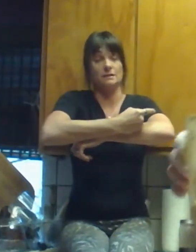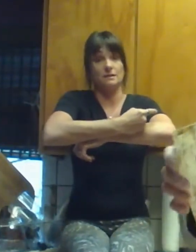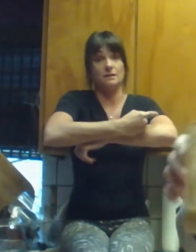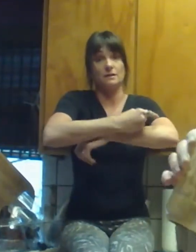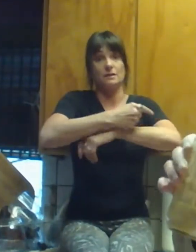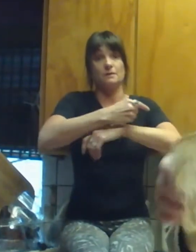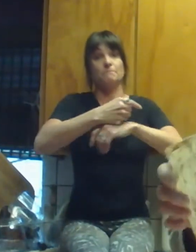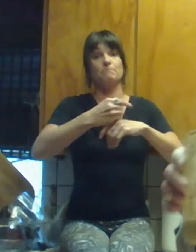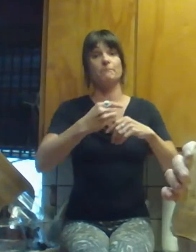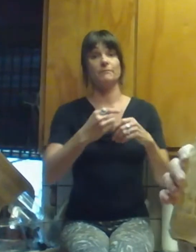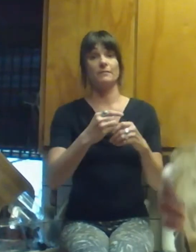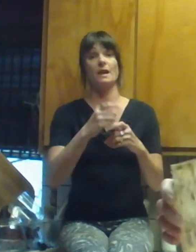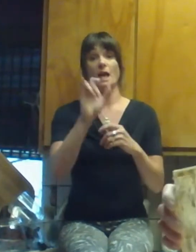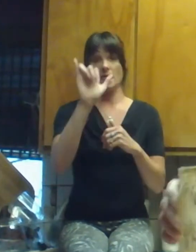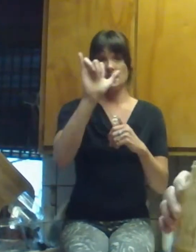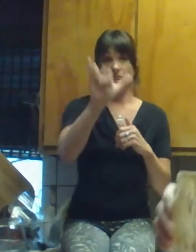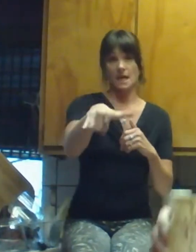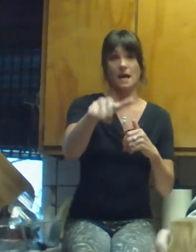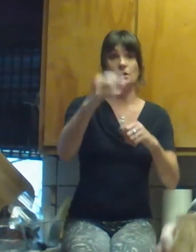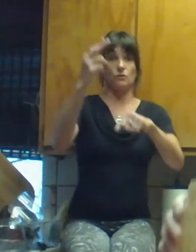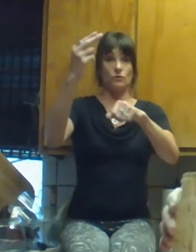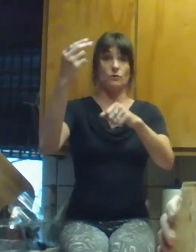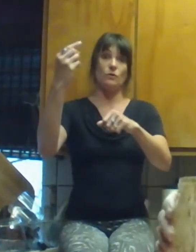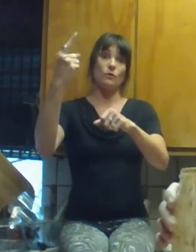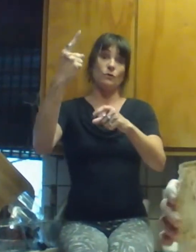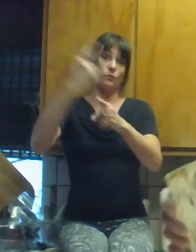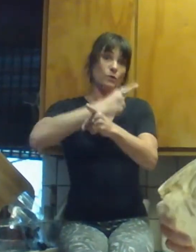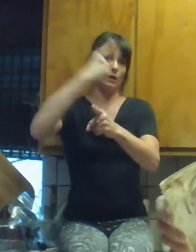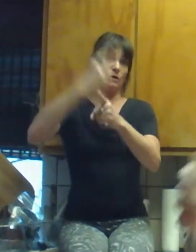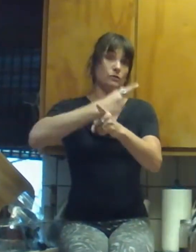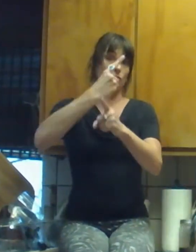This is the starter I made about 2 months ago.